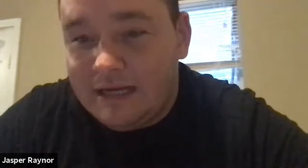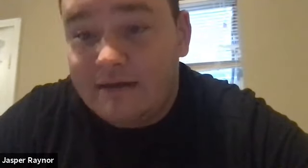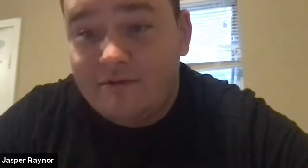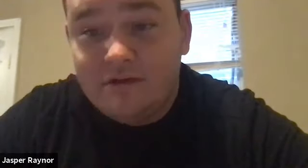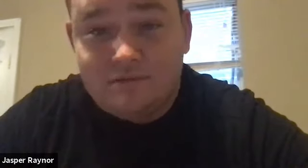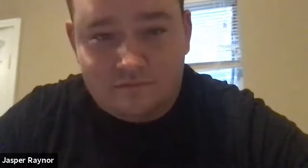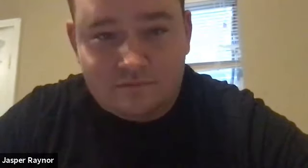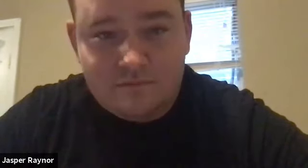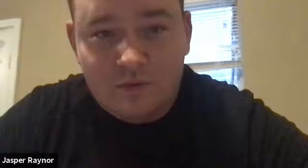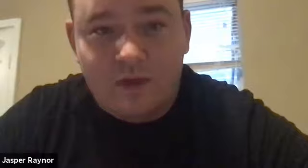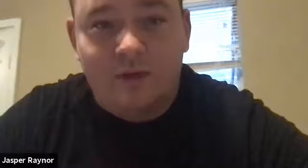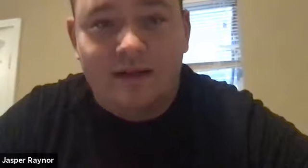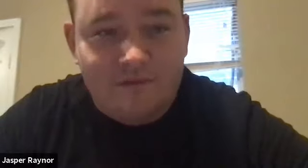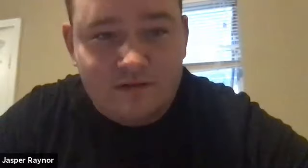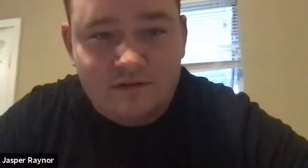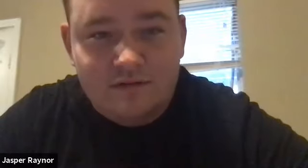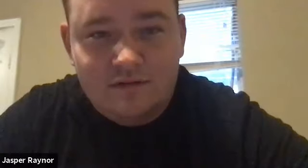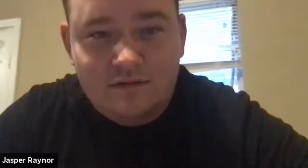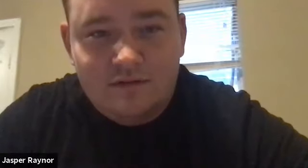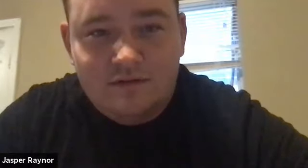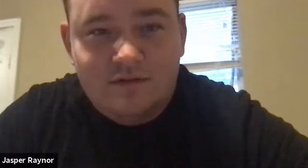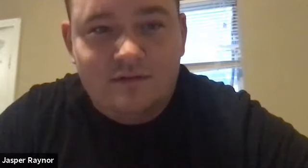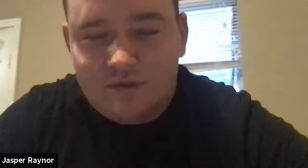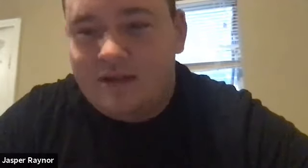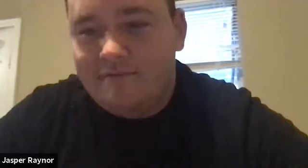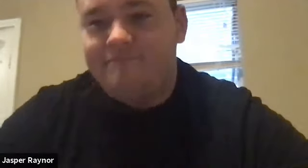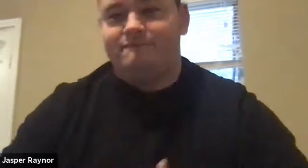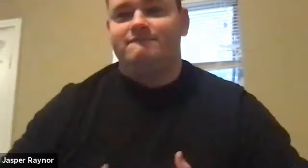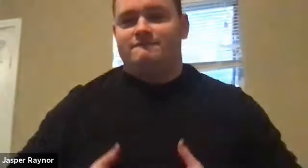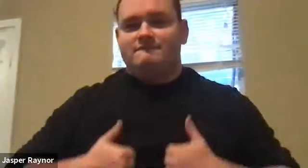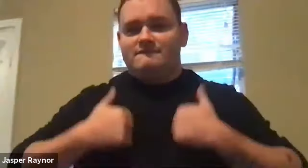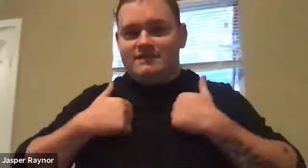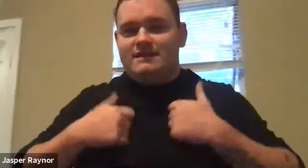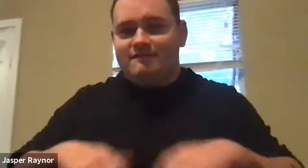Live. Where do you live? Ooh. Yeah, Where do that's you live? right. Yep.